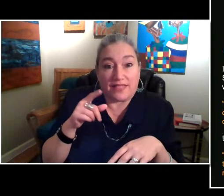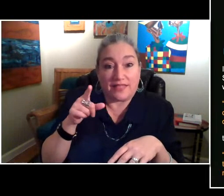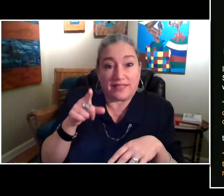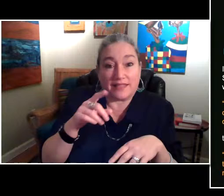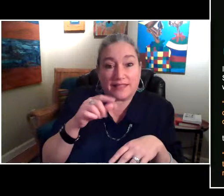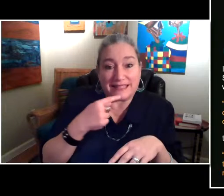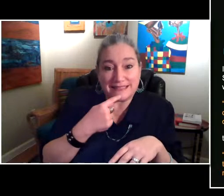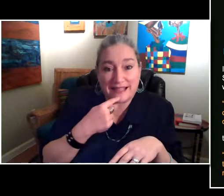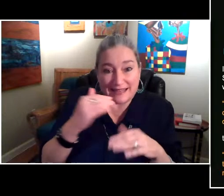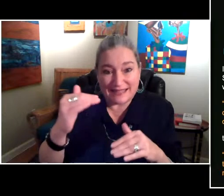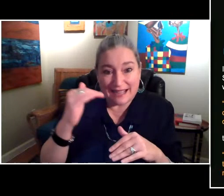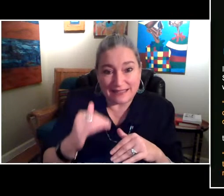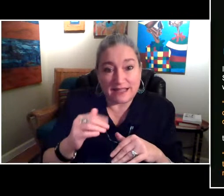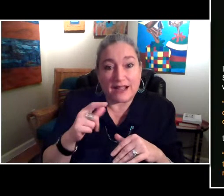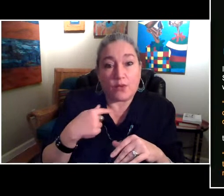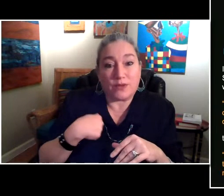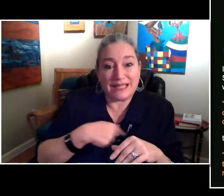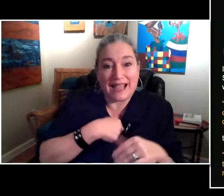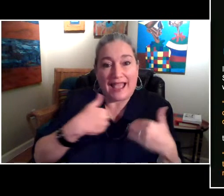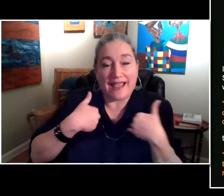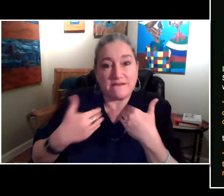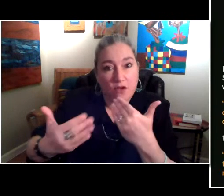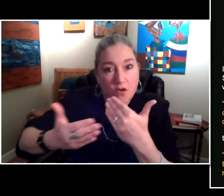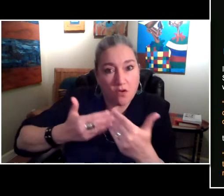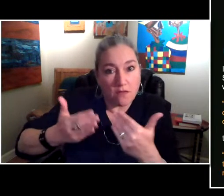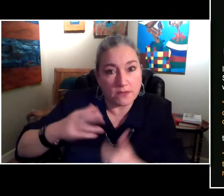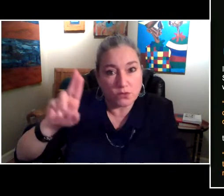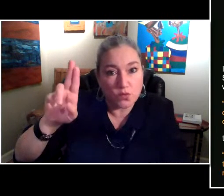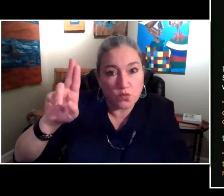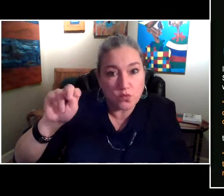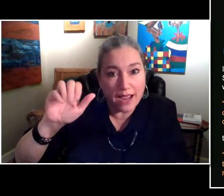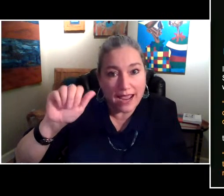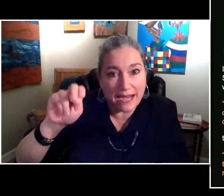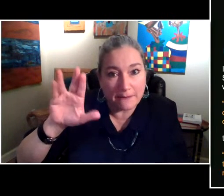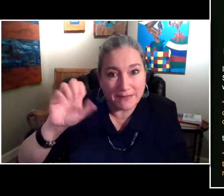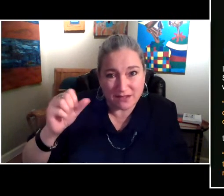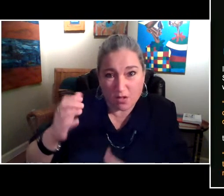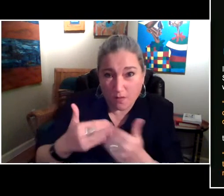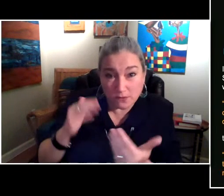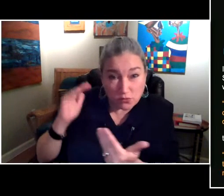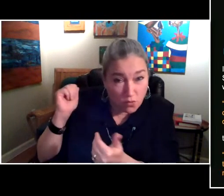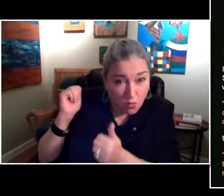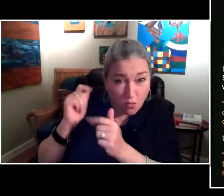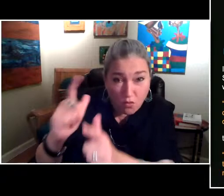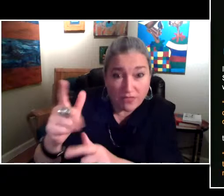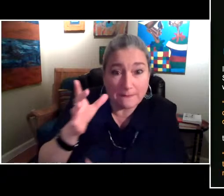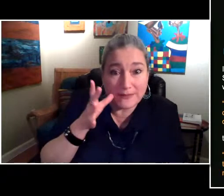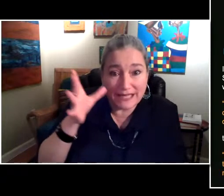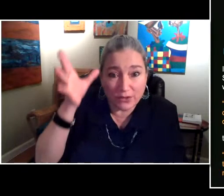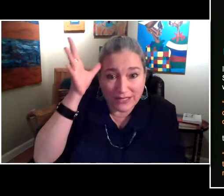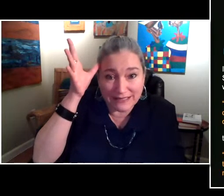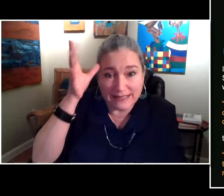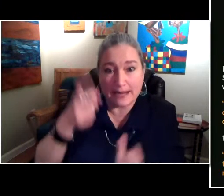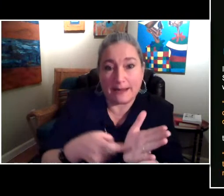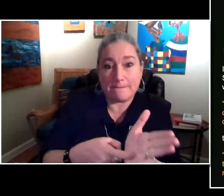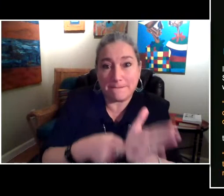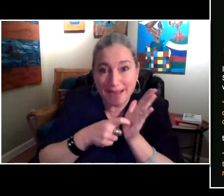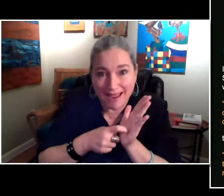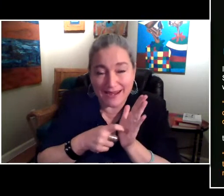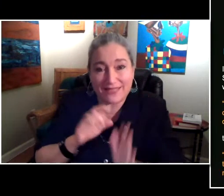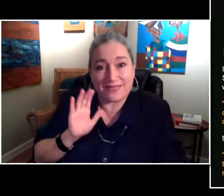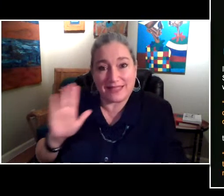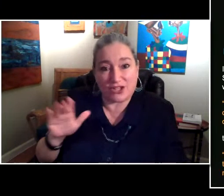the appropriate approach, using sign language in education. In addition, quoting this letter,